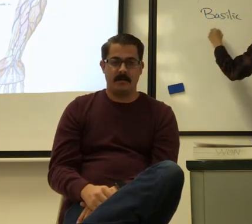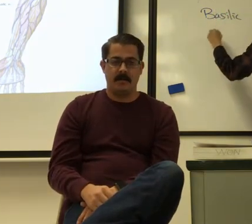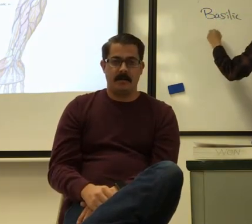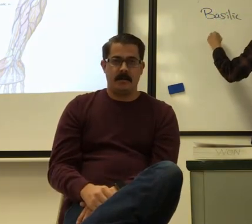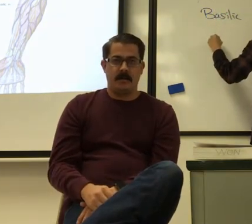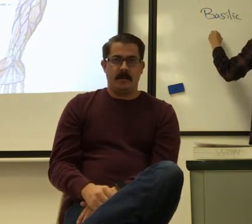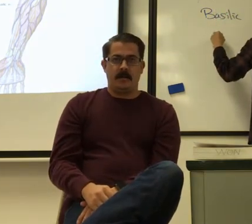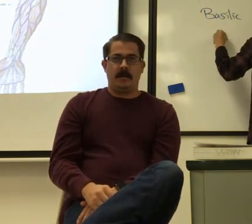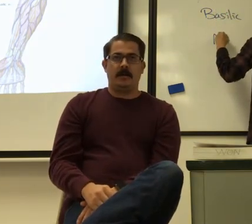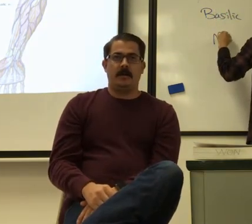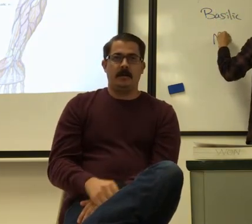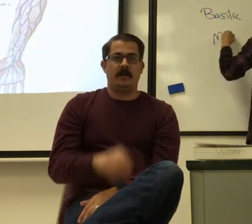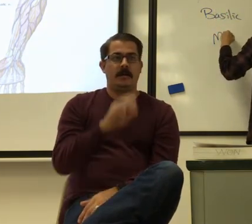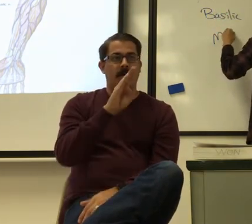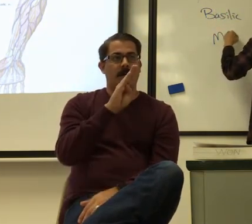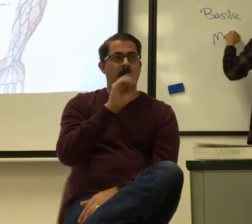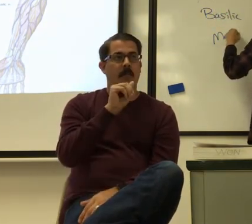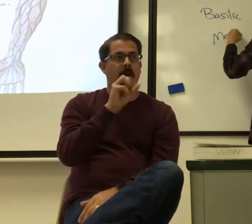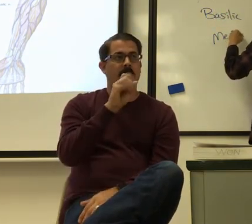basilic,